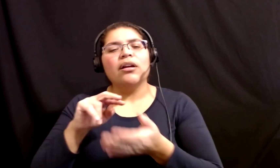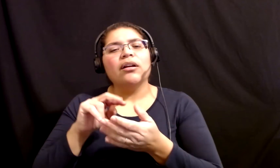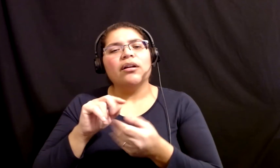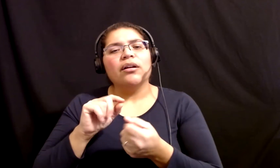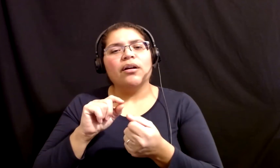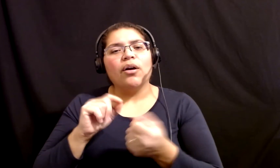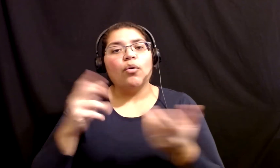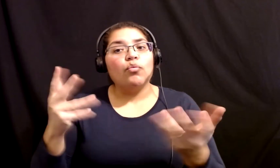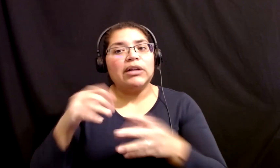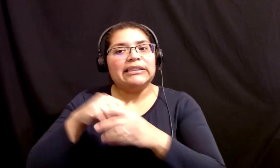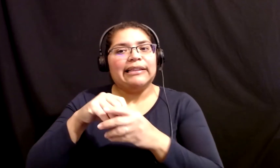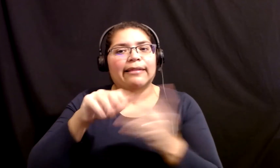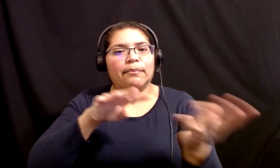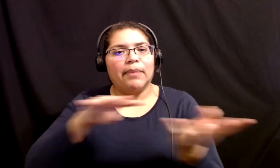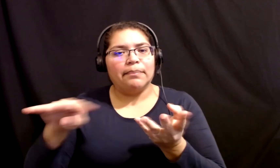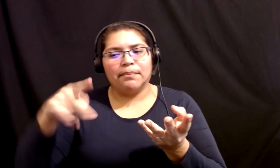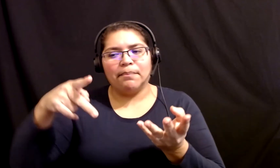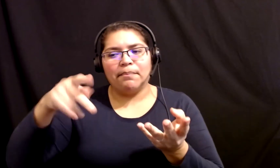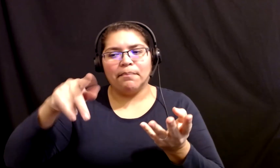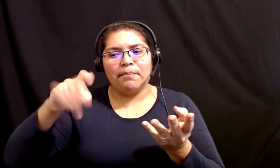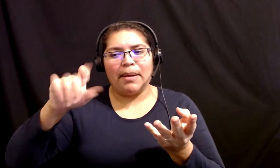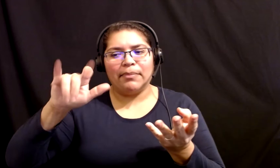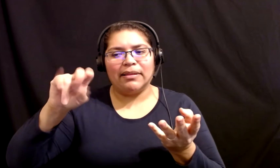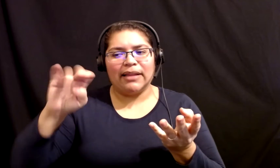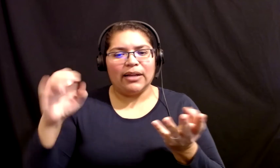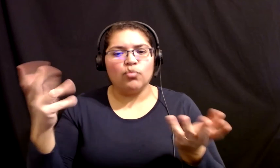What's in the pipeline, and